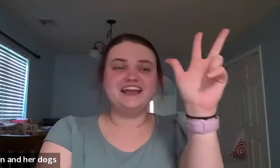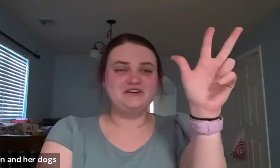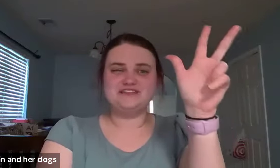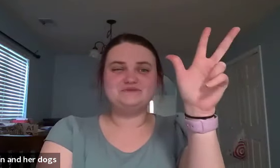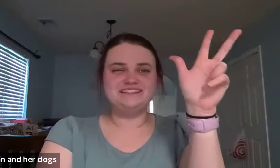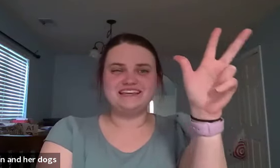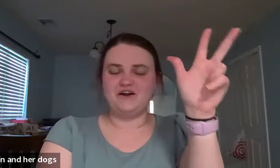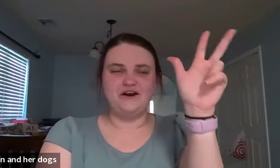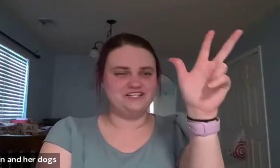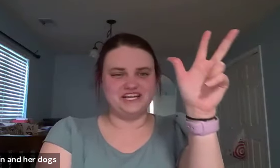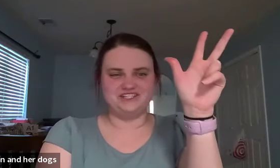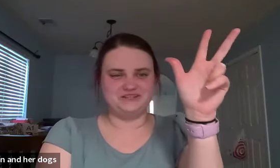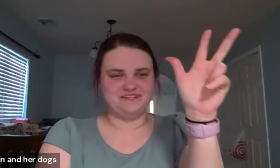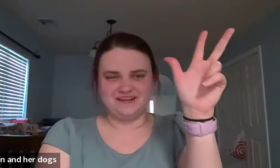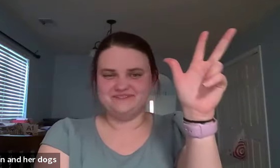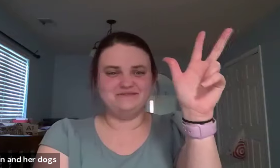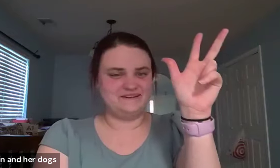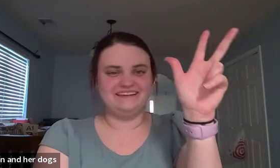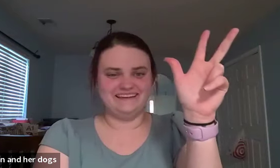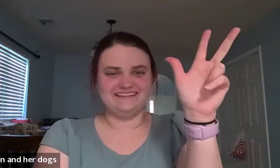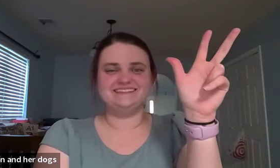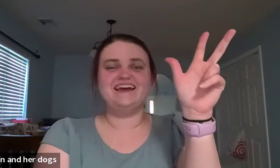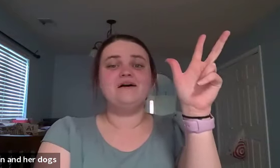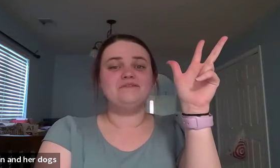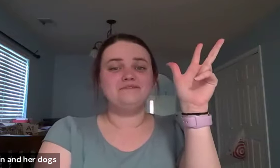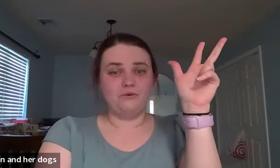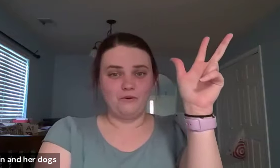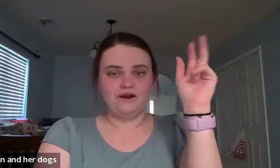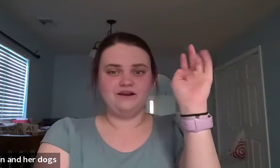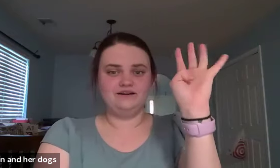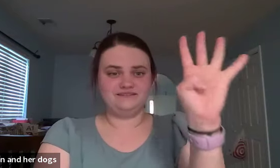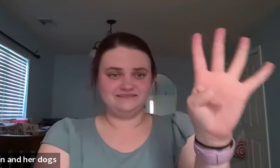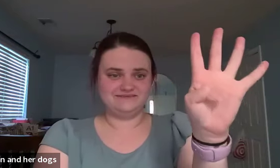I know this one's like a hard change sometimes. It really is. 4,